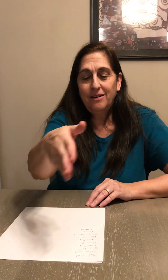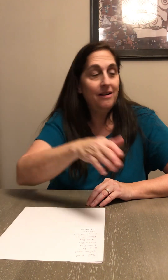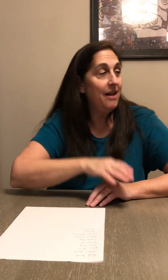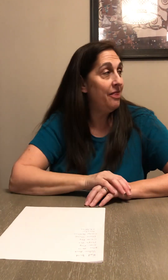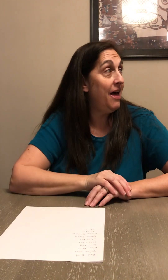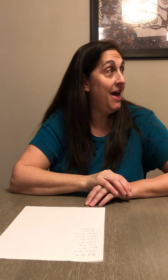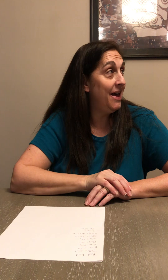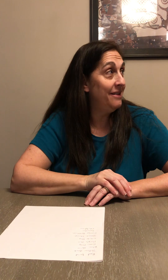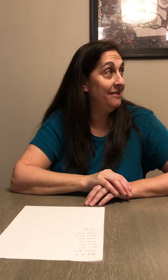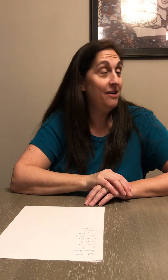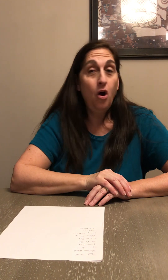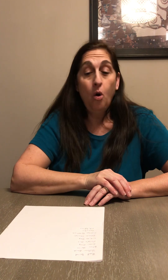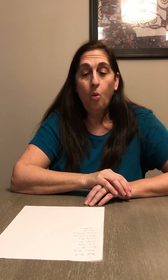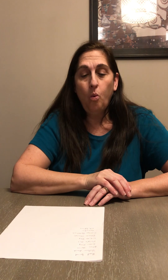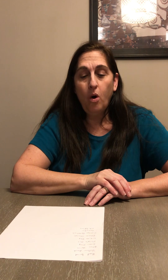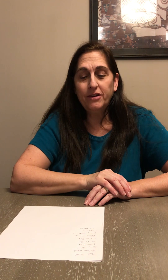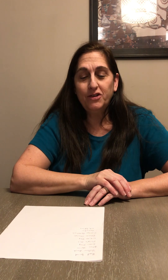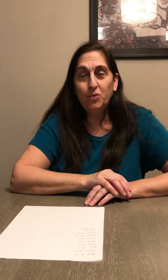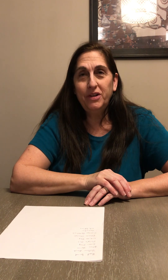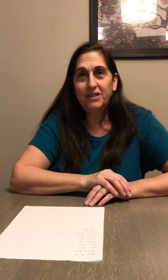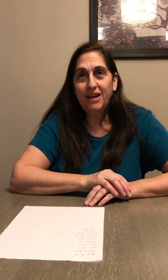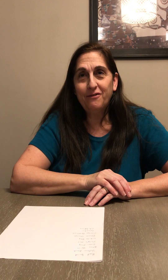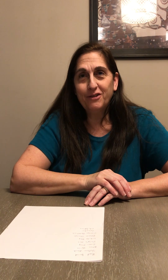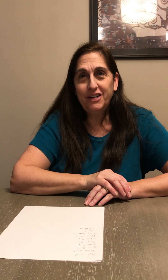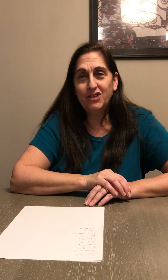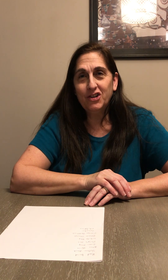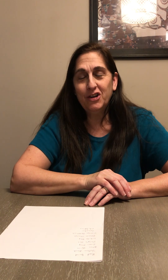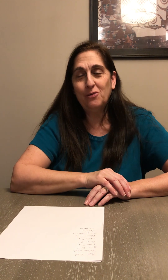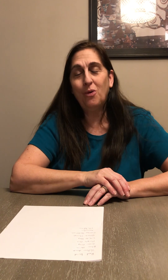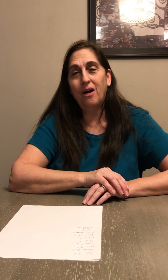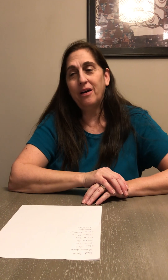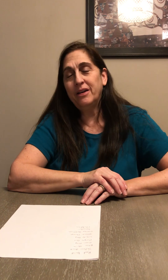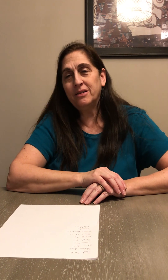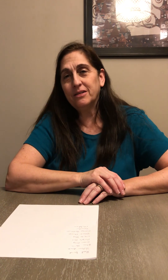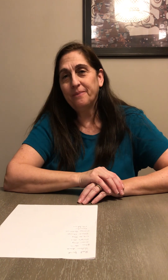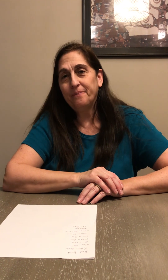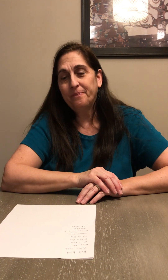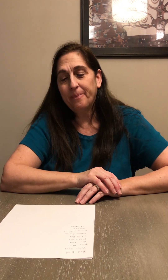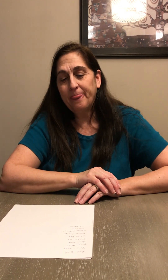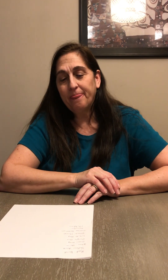And then, what do we say for teacher? It was